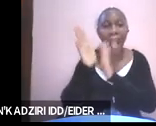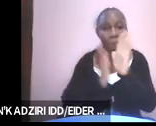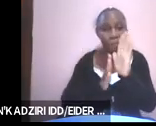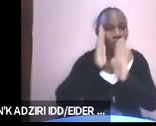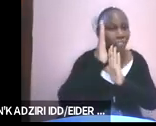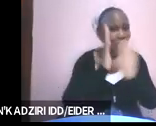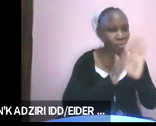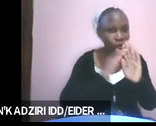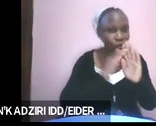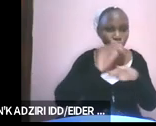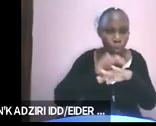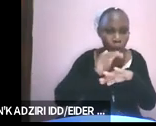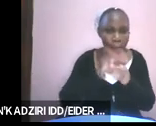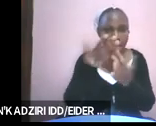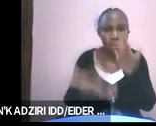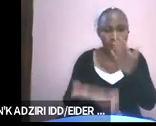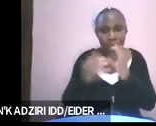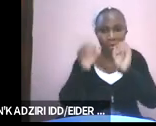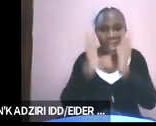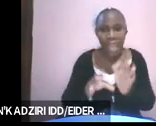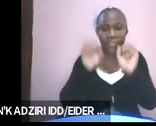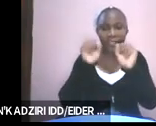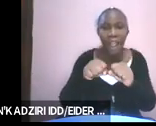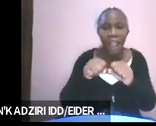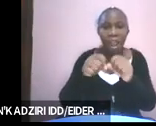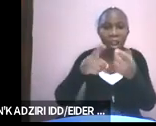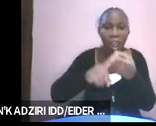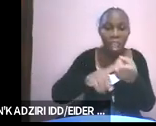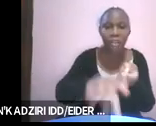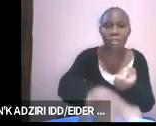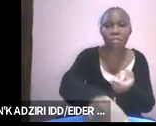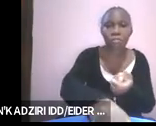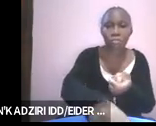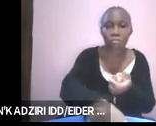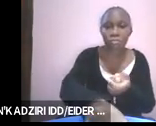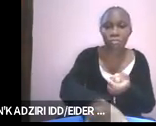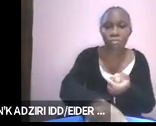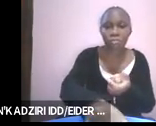add how some Africans decide to look down